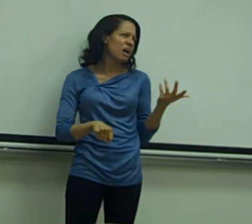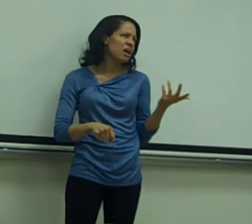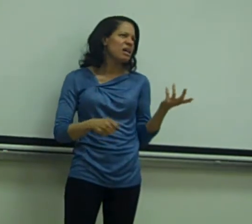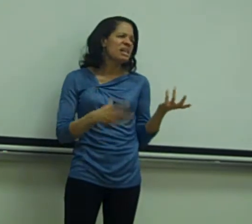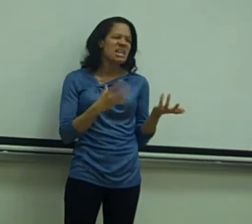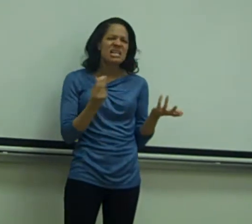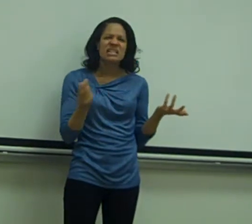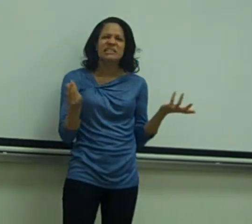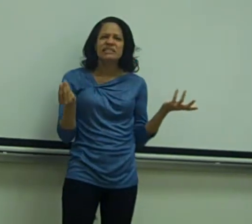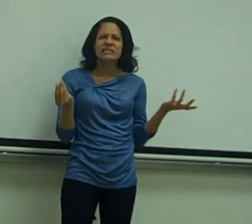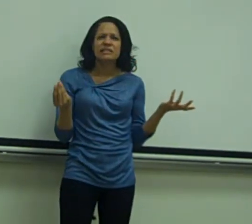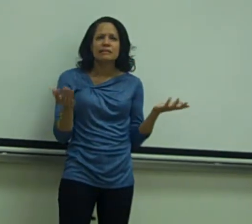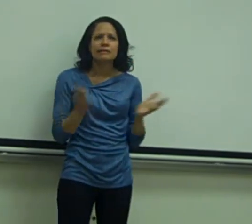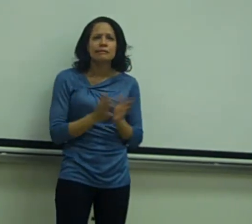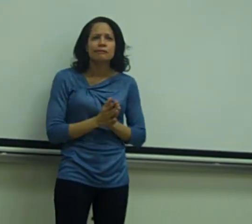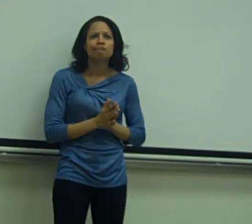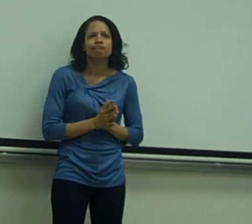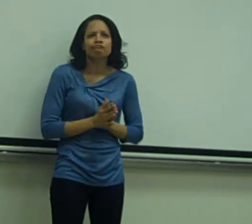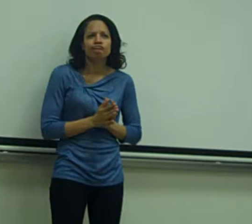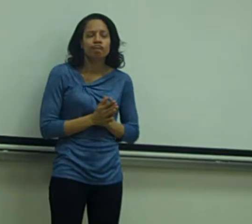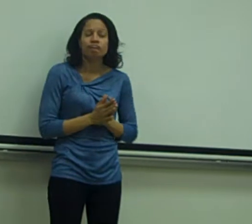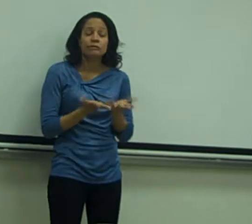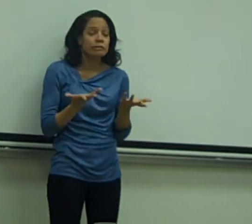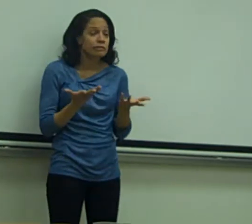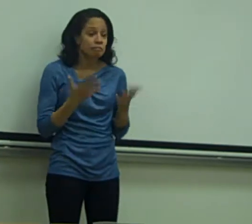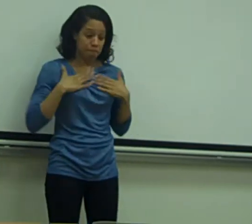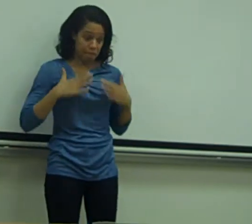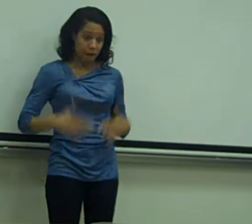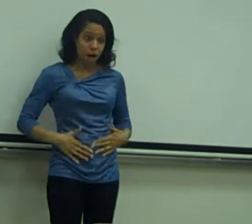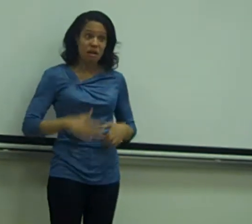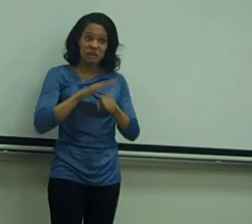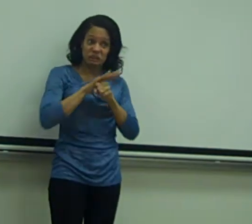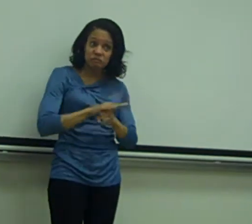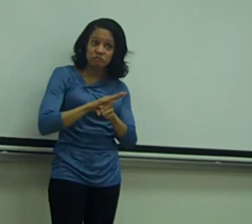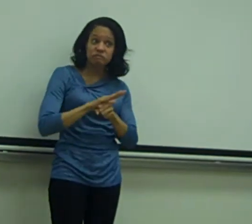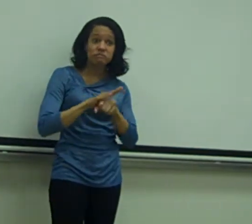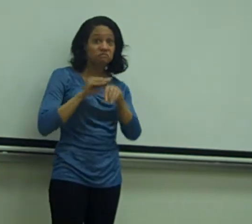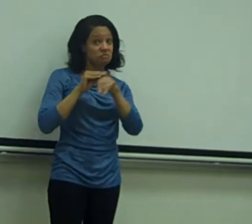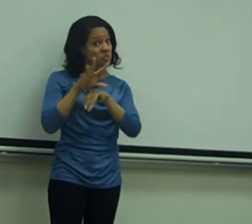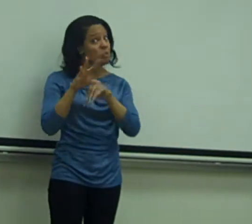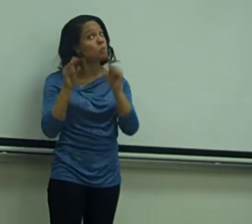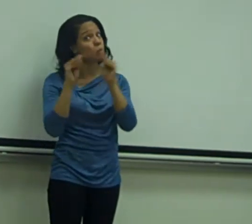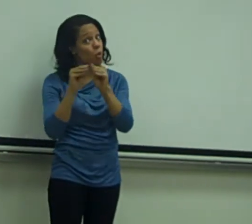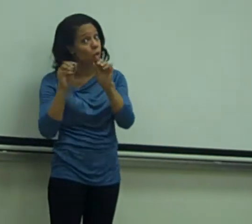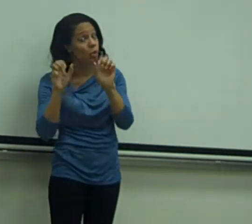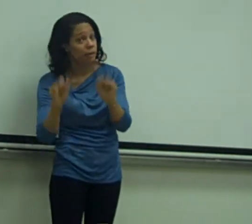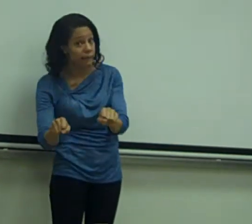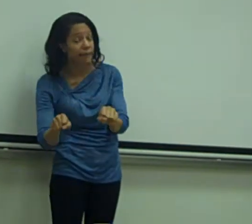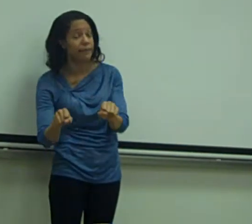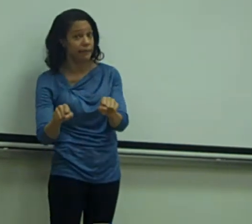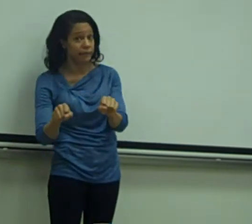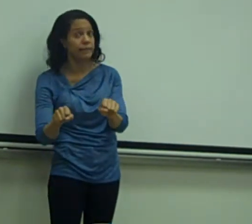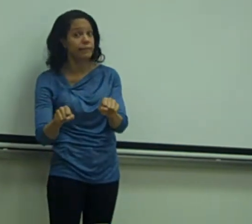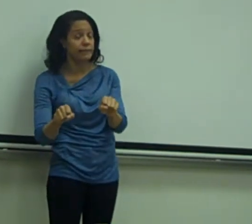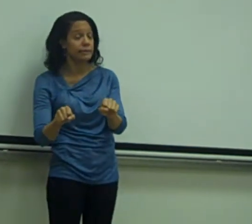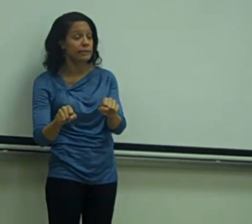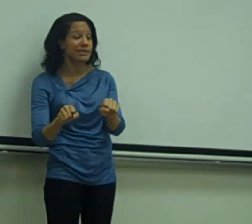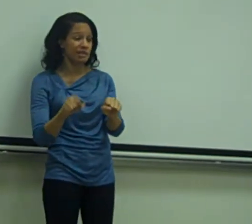it can add extra stress to your body, so you might have extra panic or anxiety attacks afterwards.